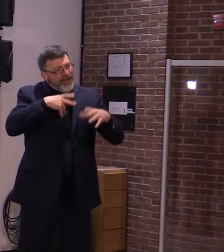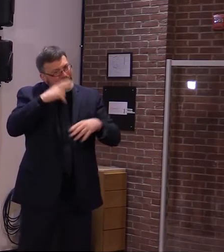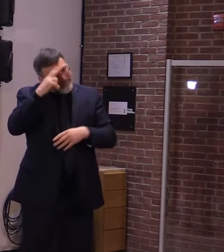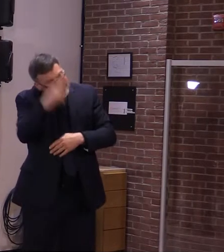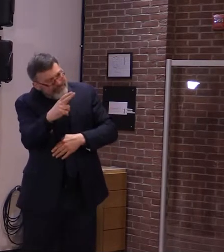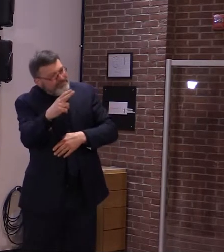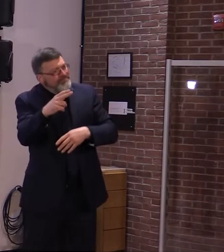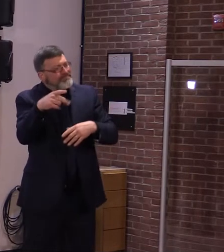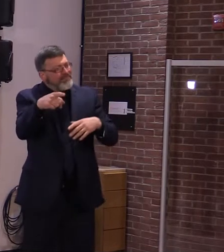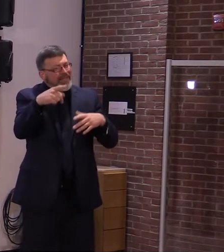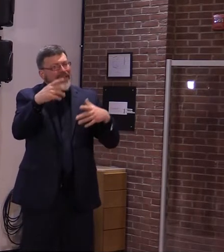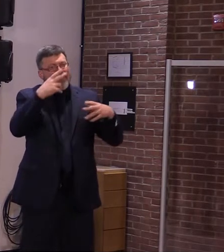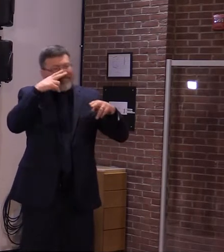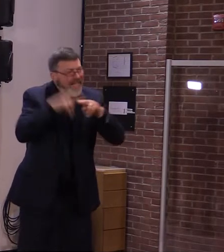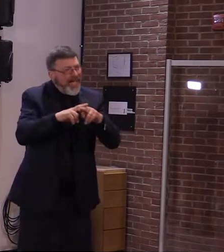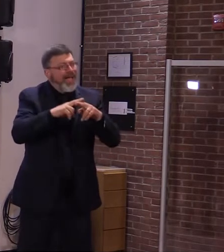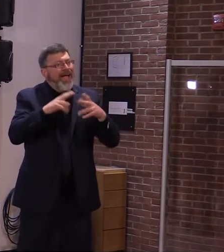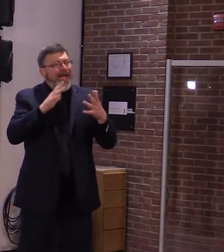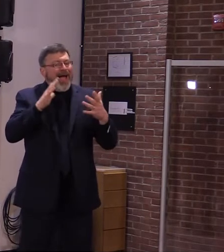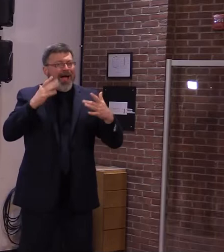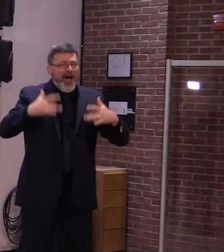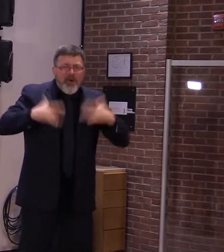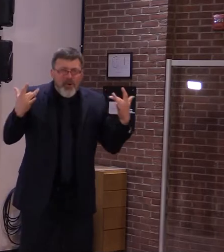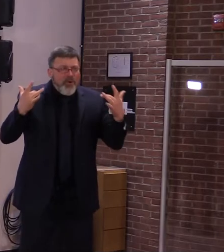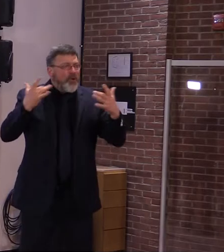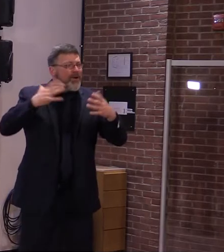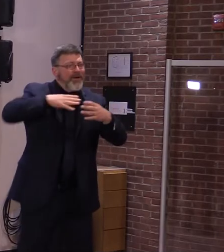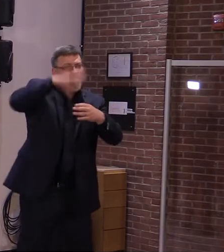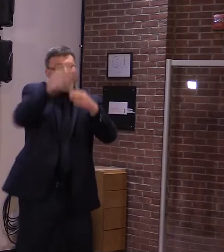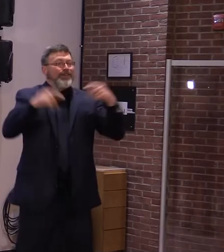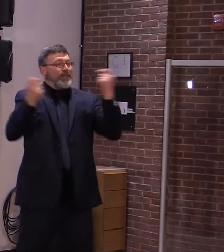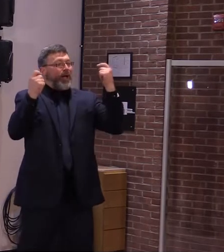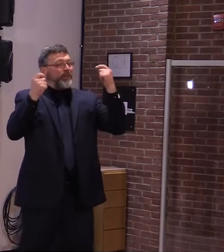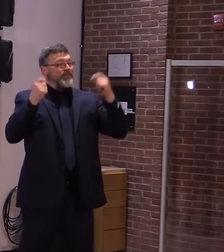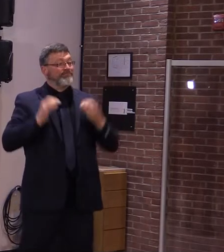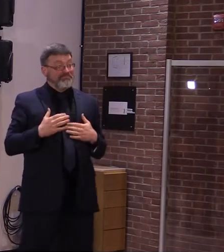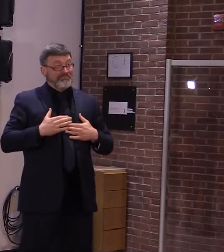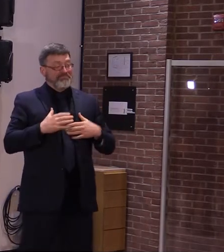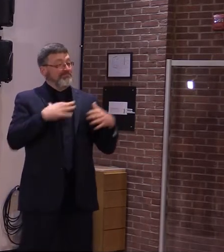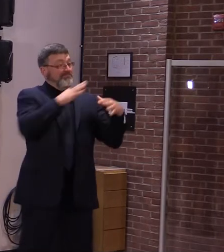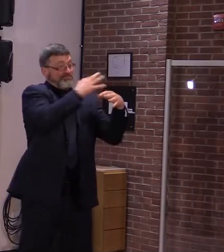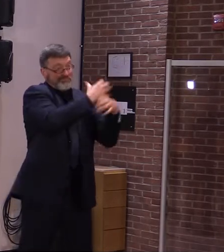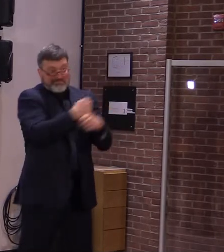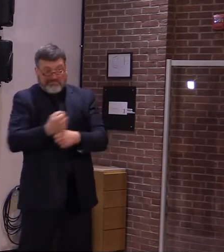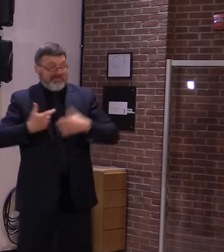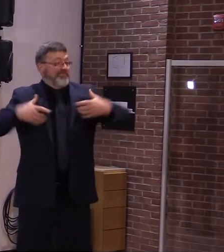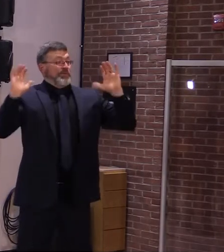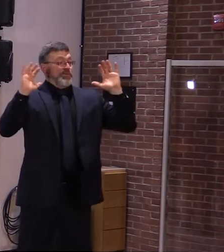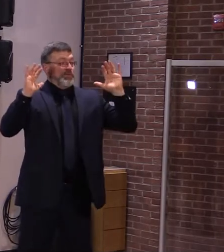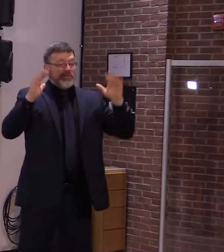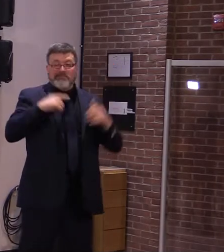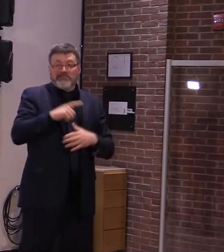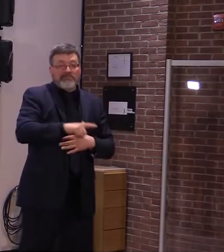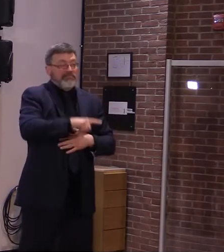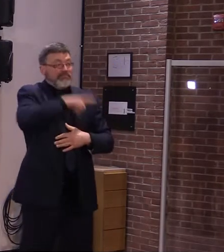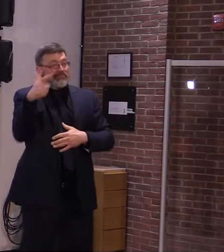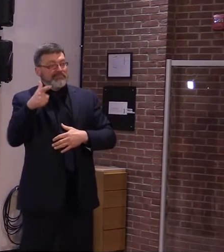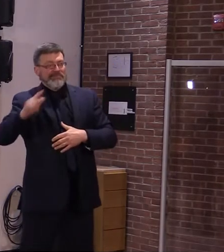way. That concludes my update. I'll now turn it over to Deputy Secretary Samuelson.